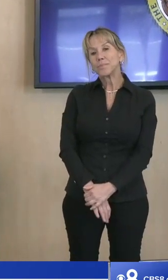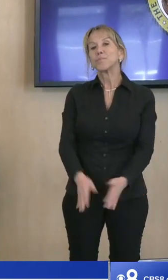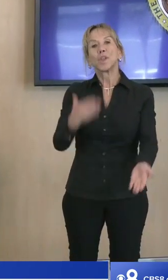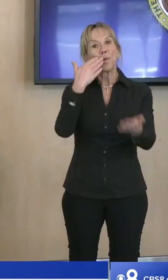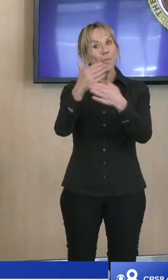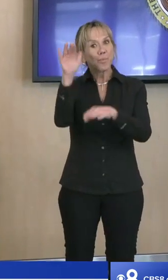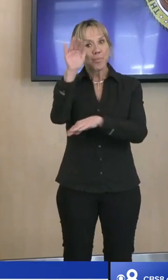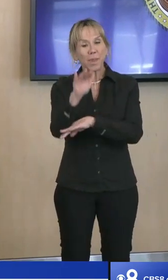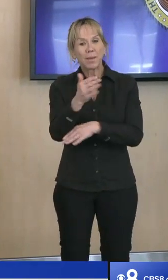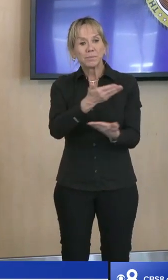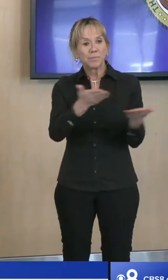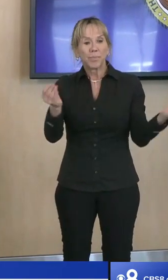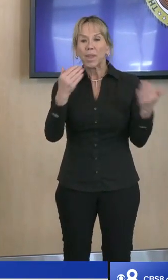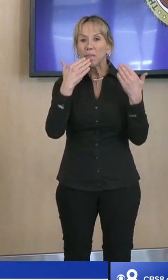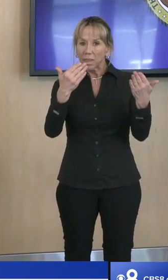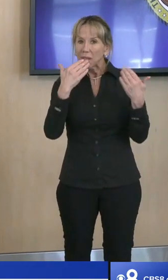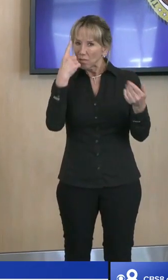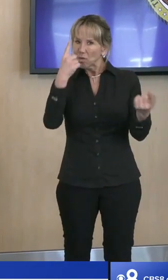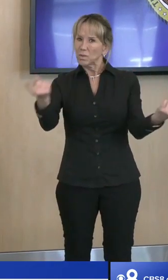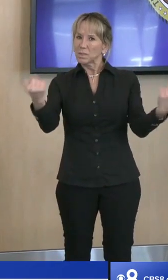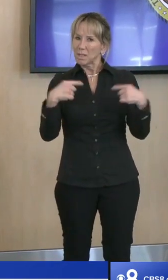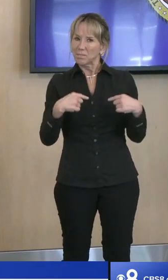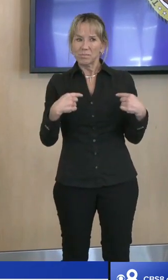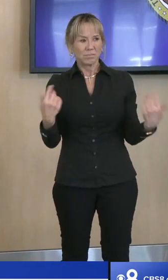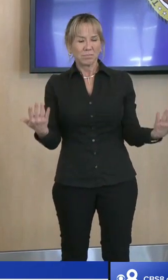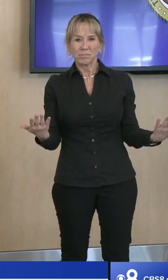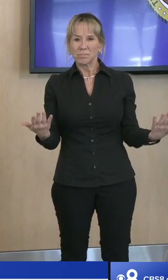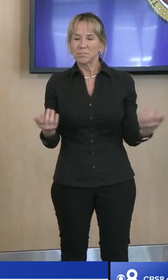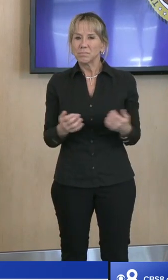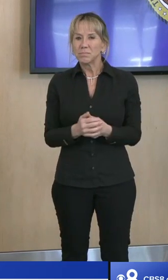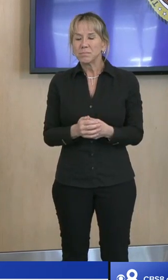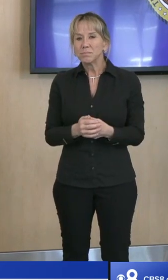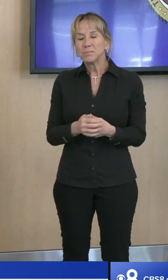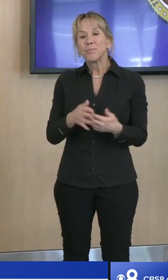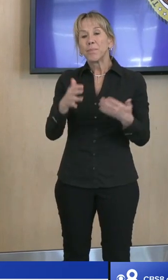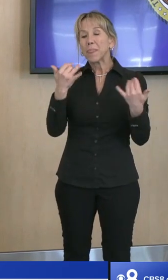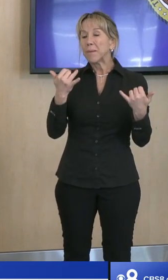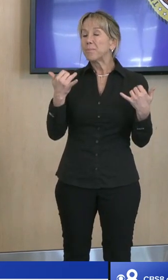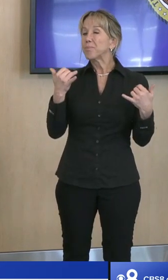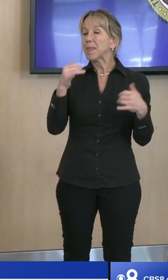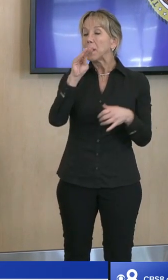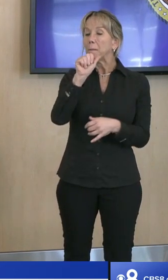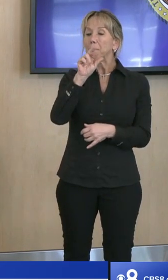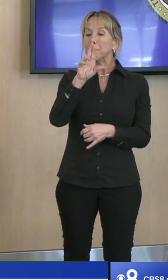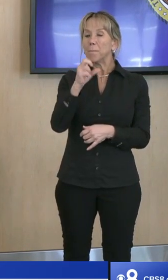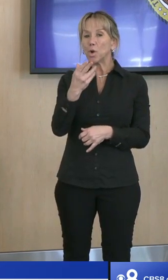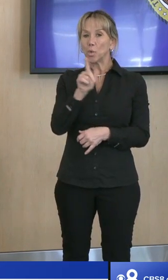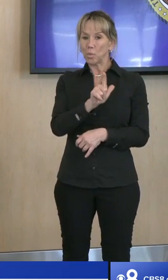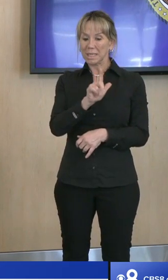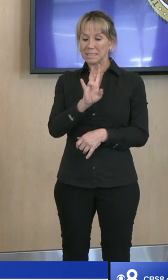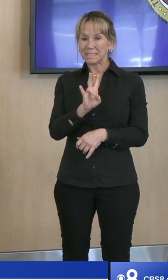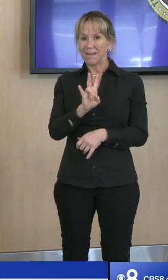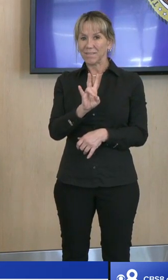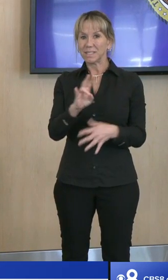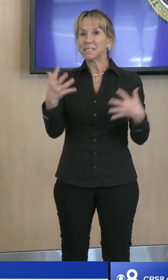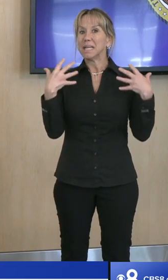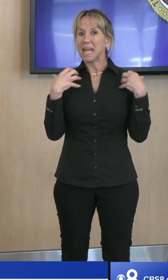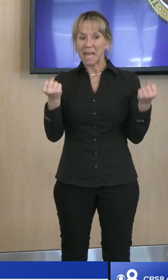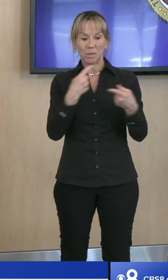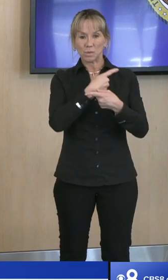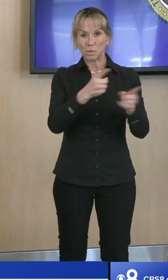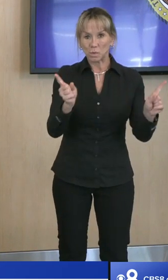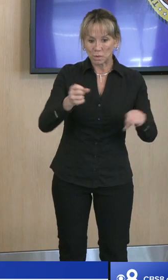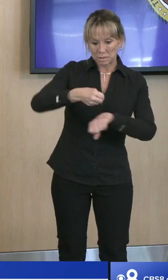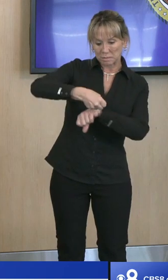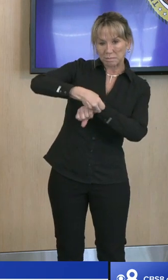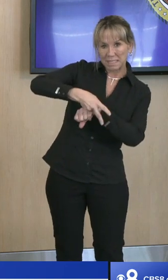Good afternoon, everyone, and thank you for being here. The health officer order dated March 27th and effective as of